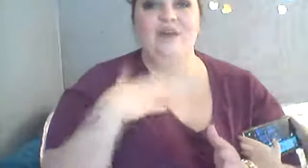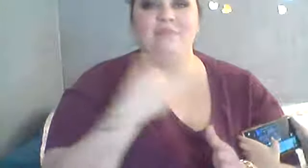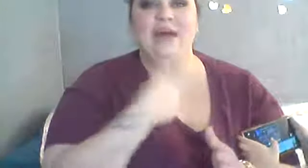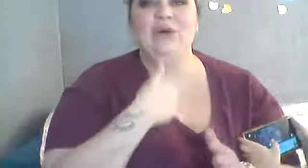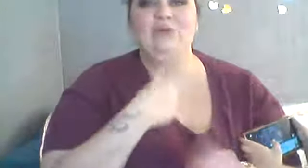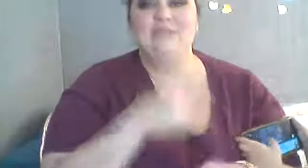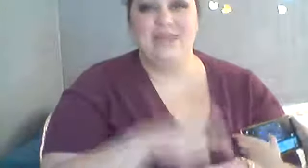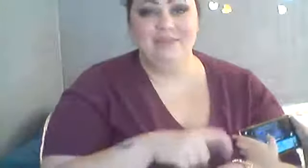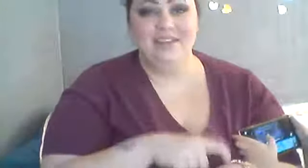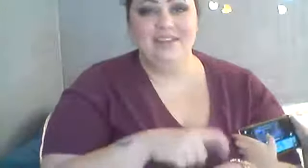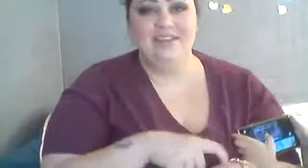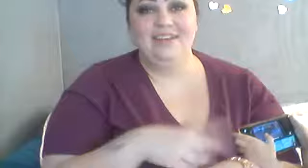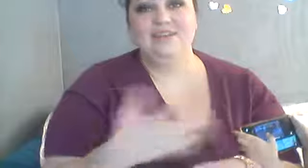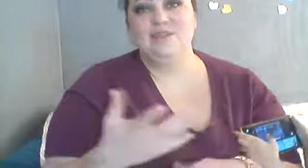my own time. So